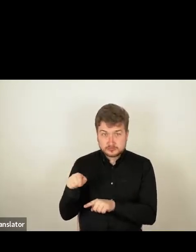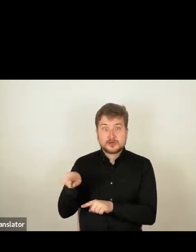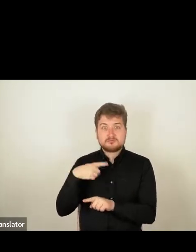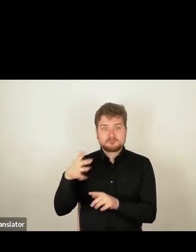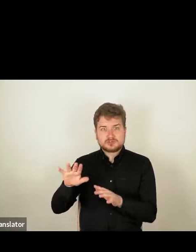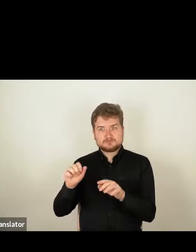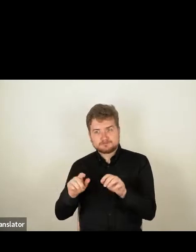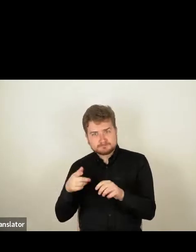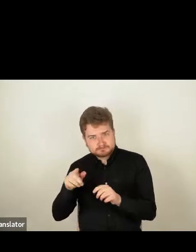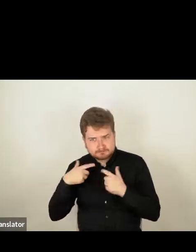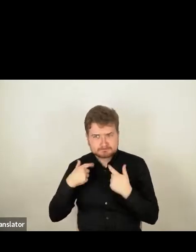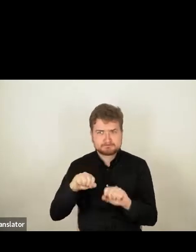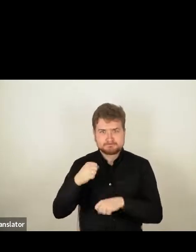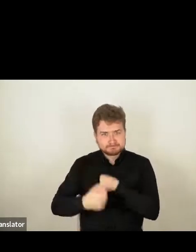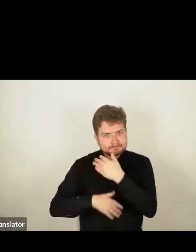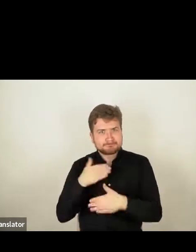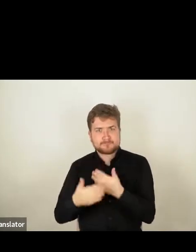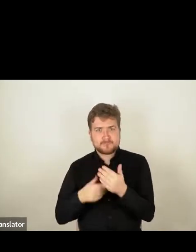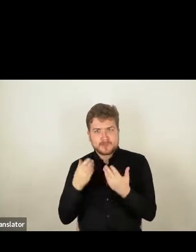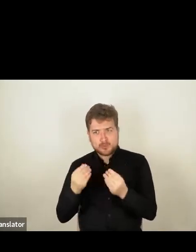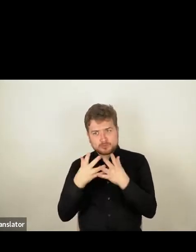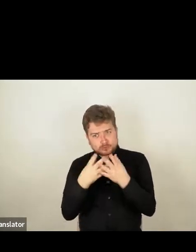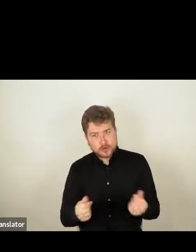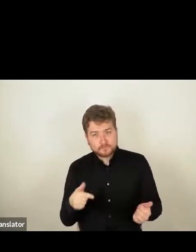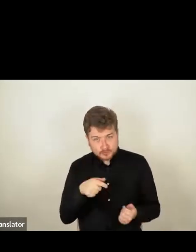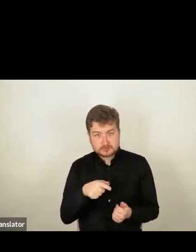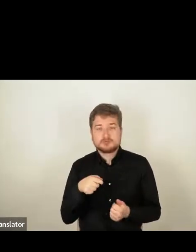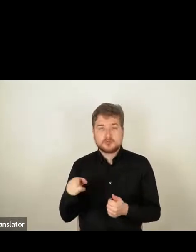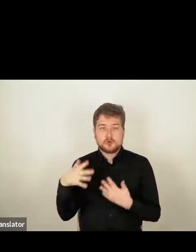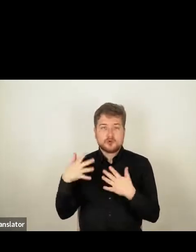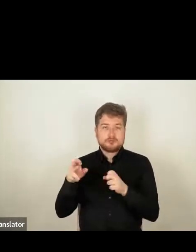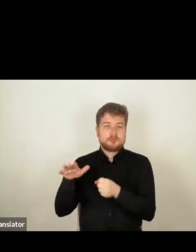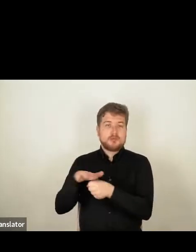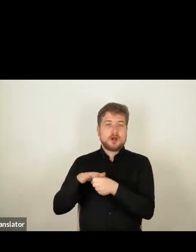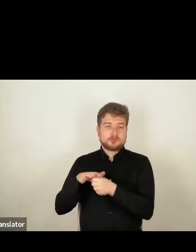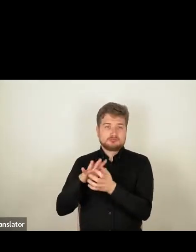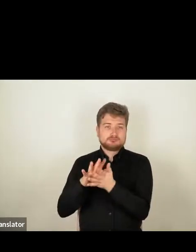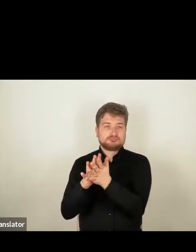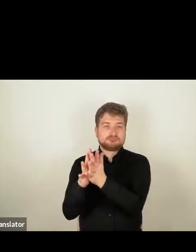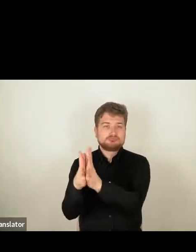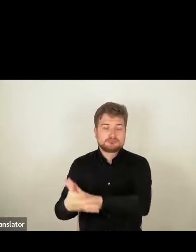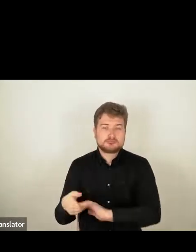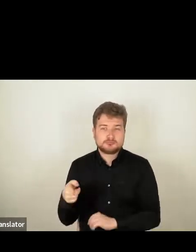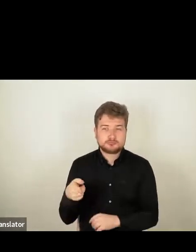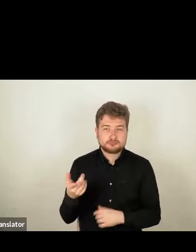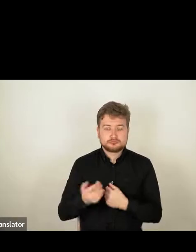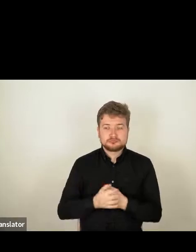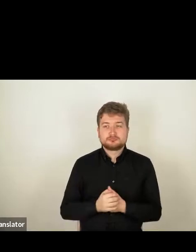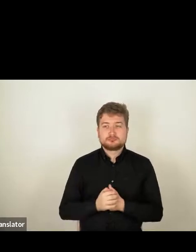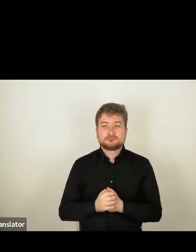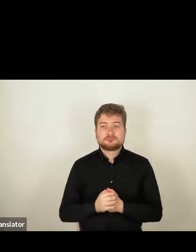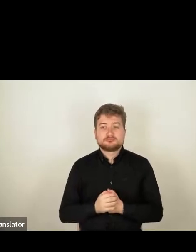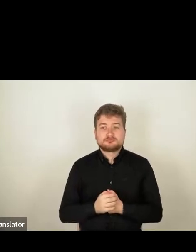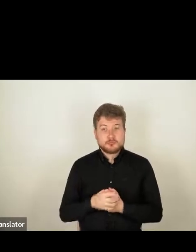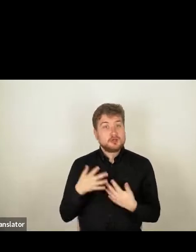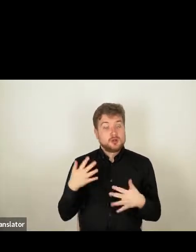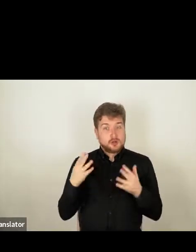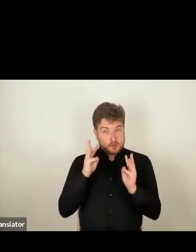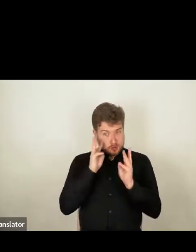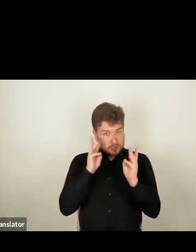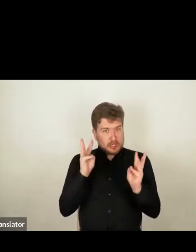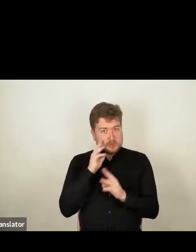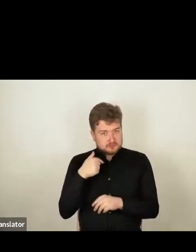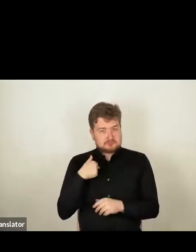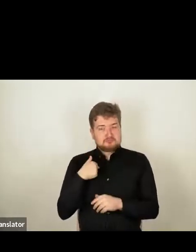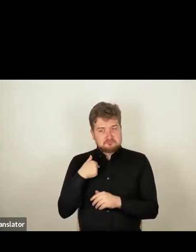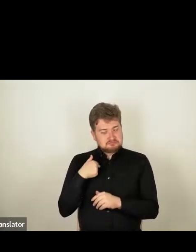So I think it's important to acknowledge that. I am so impressed by what is happening also